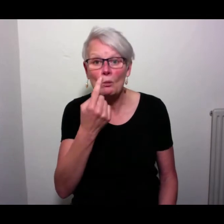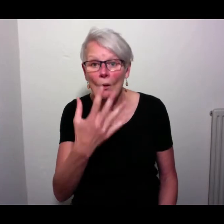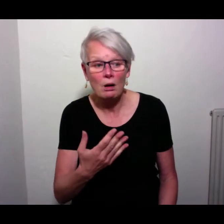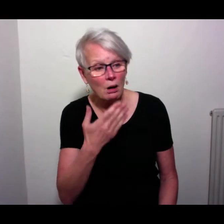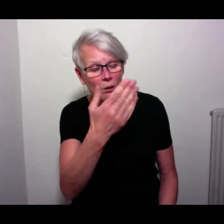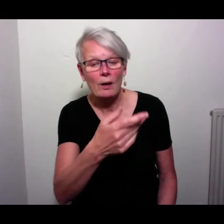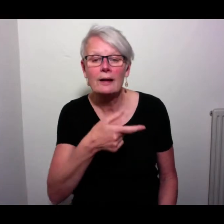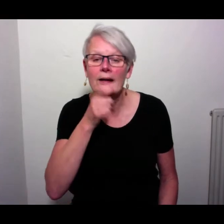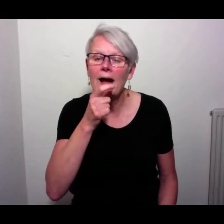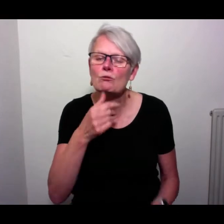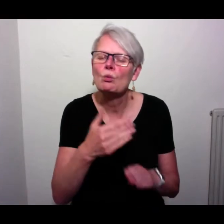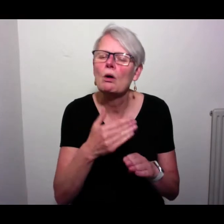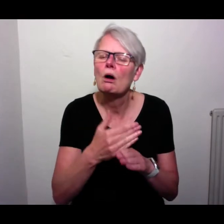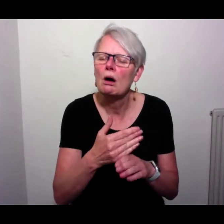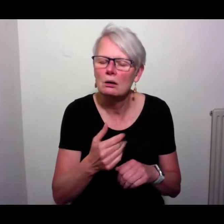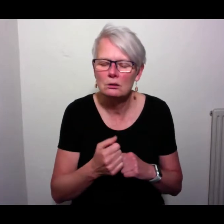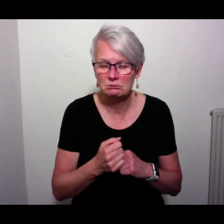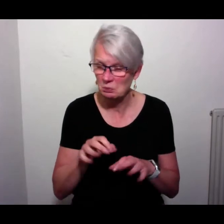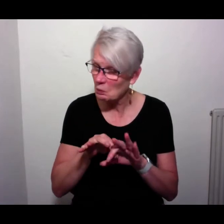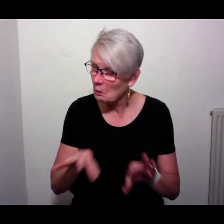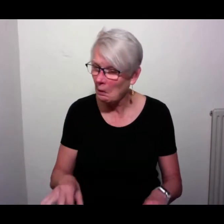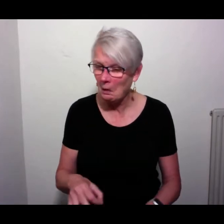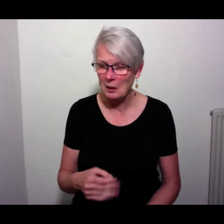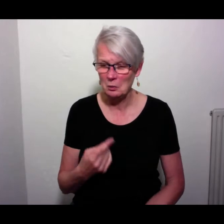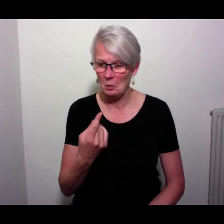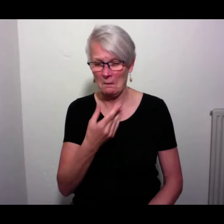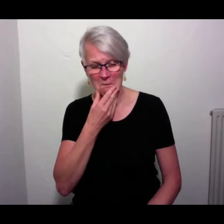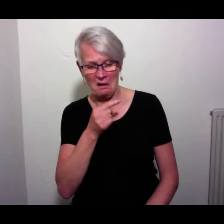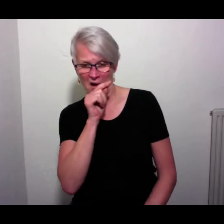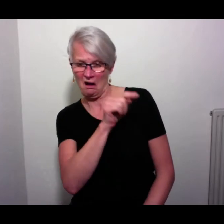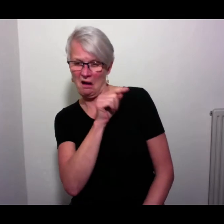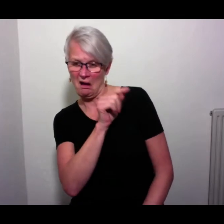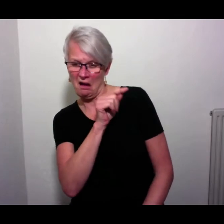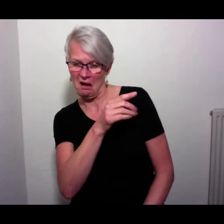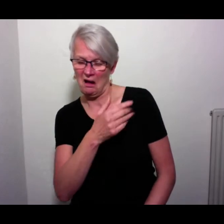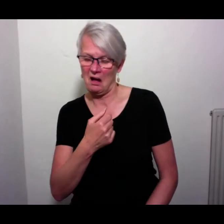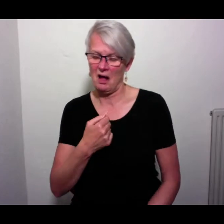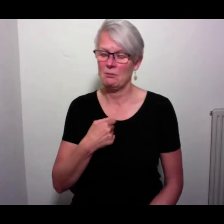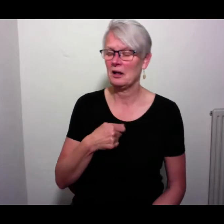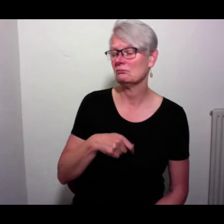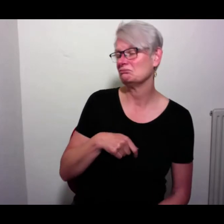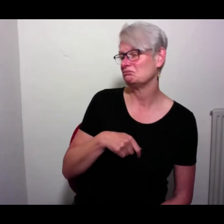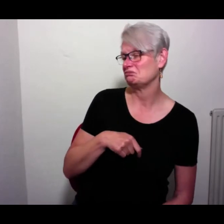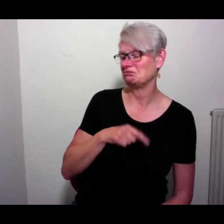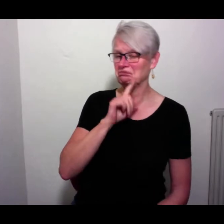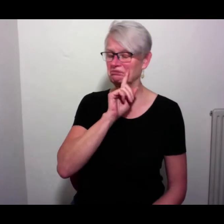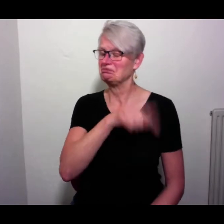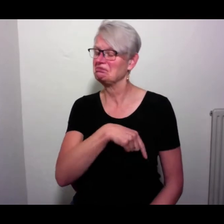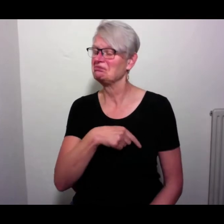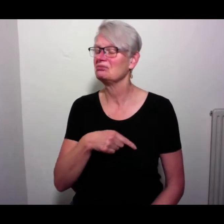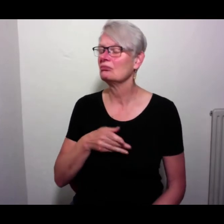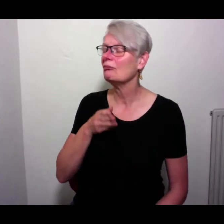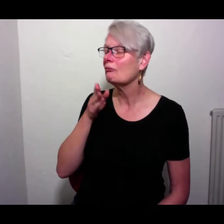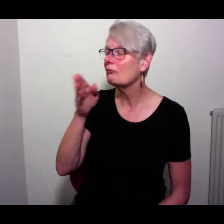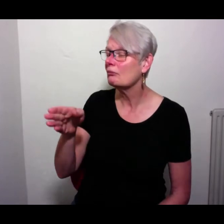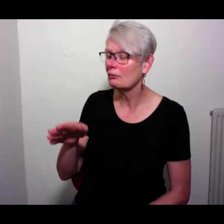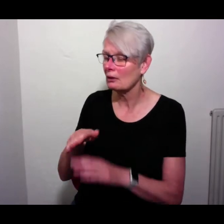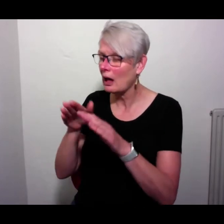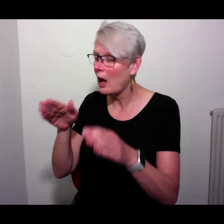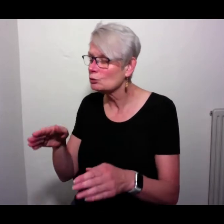into the cafe at work one day. It's quiet and there's only one guy sitting at a table over there. I don't give him a second